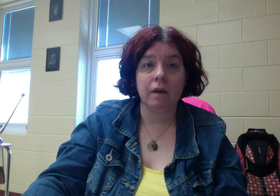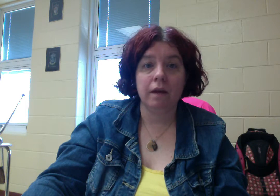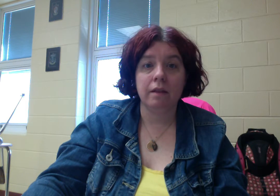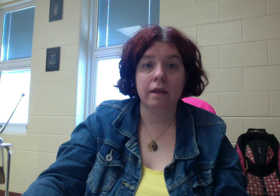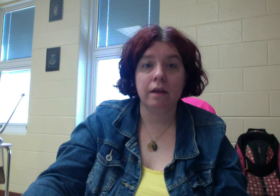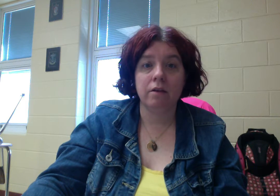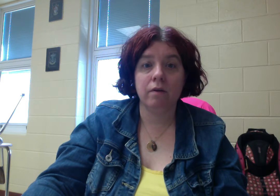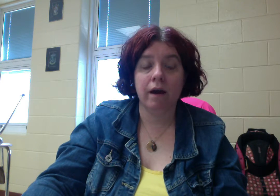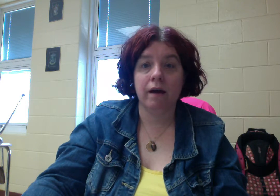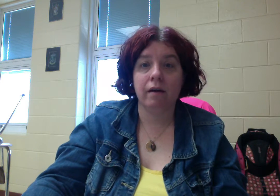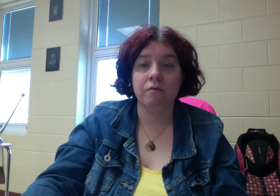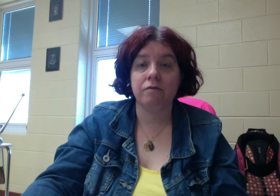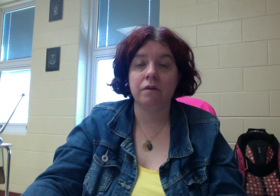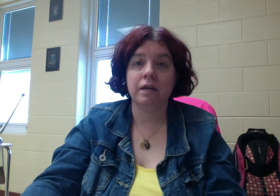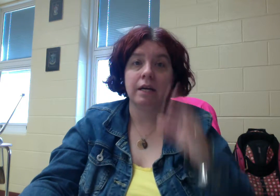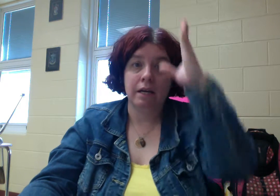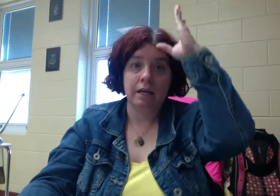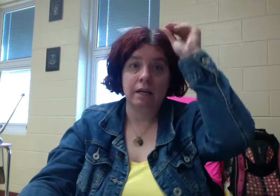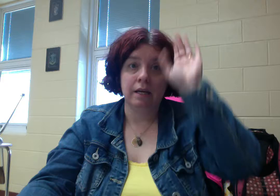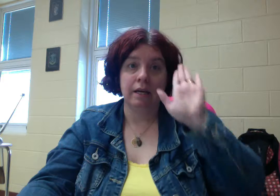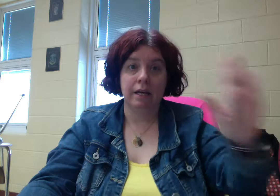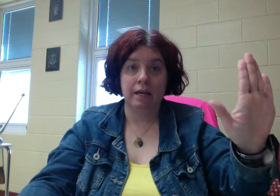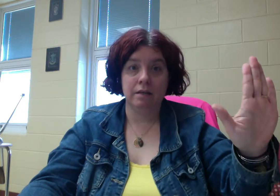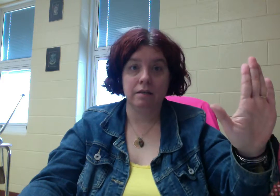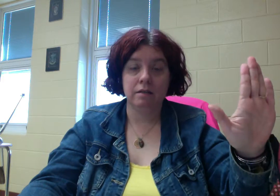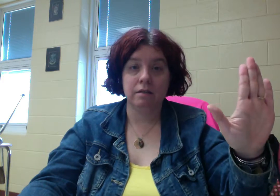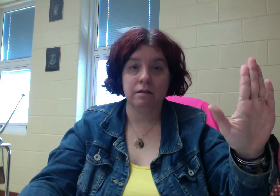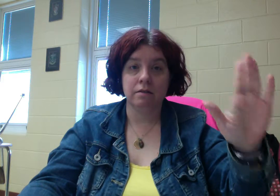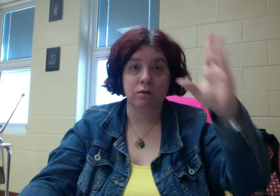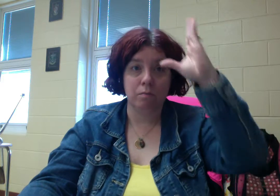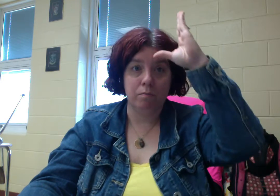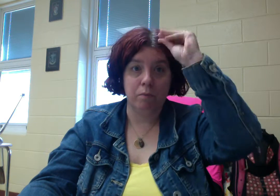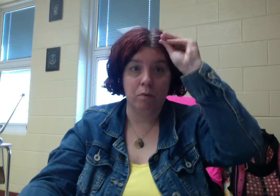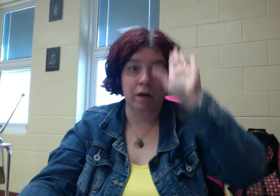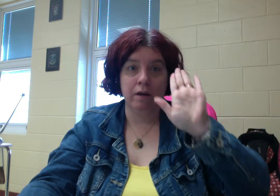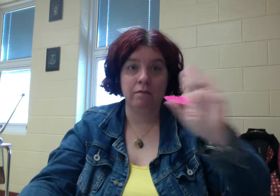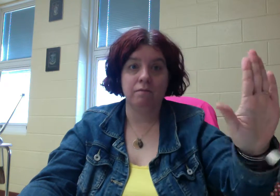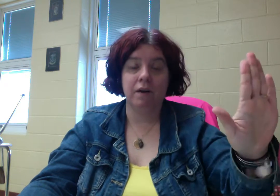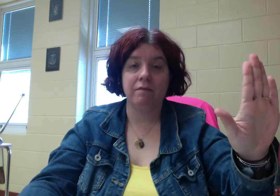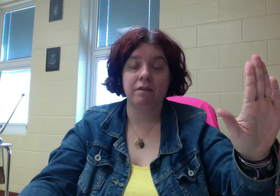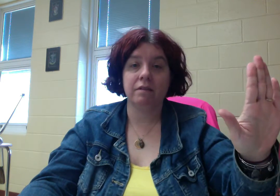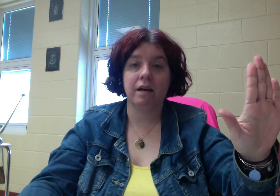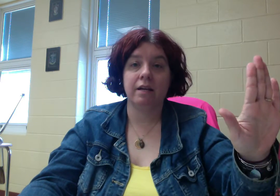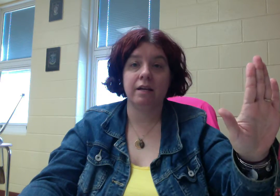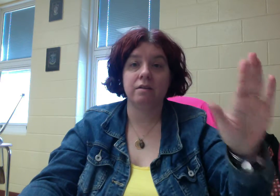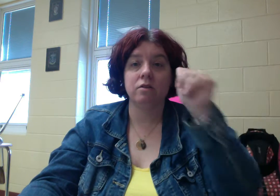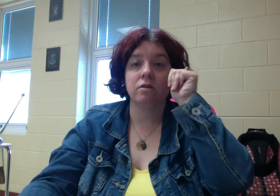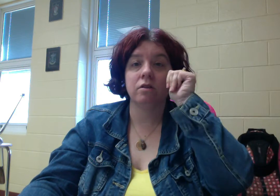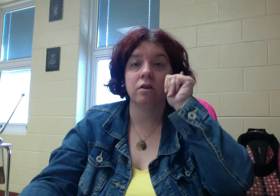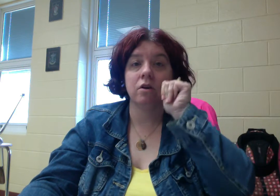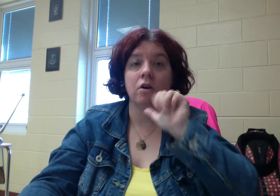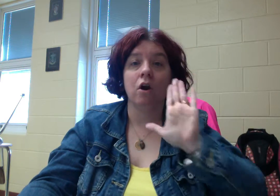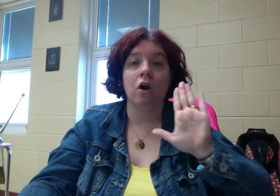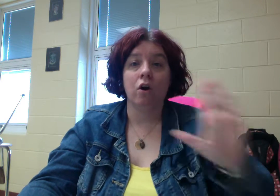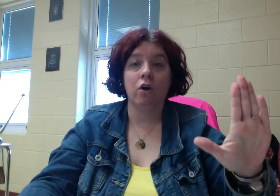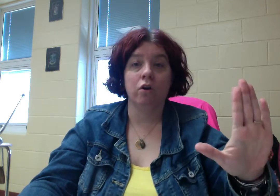And then you have his, so boy, 5 to the side, his, her.